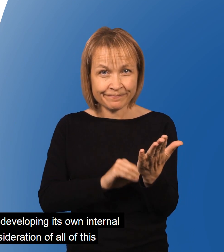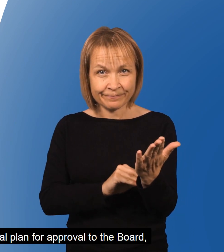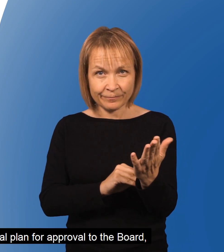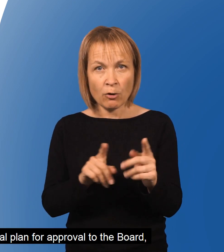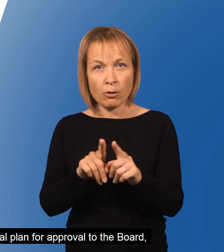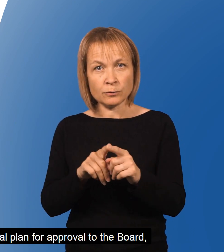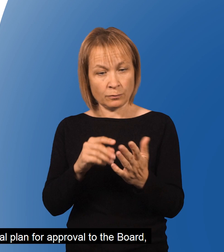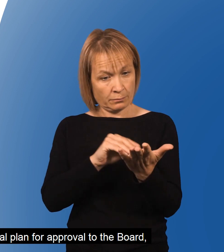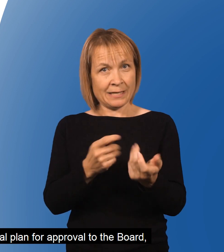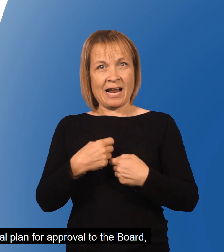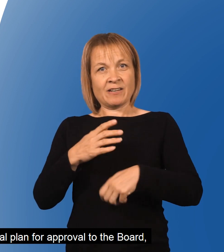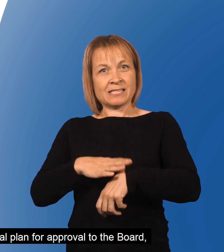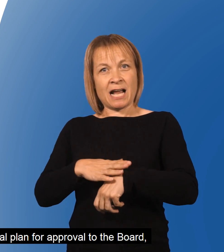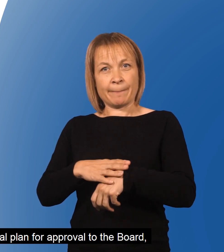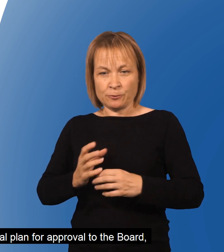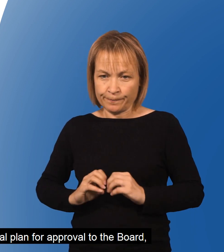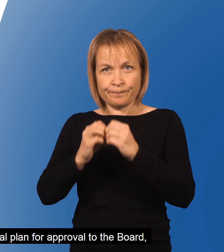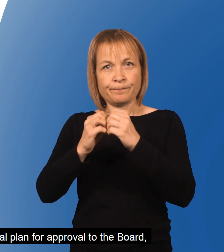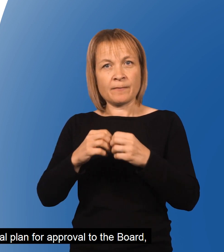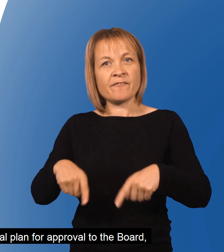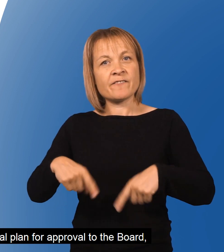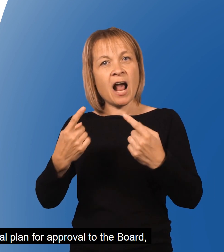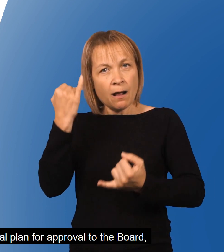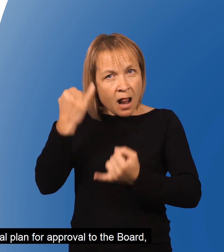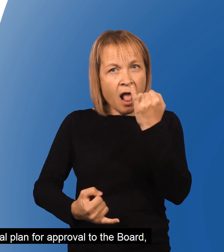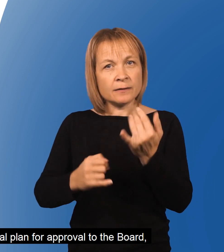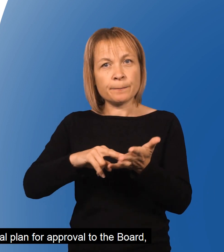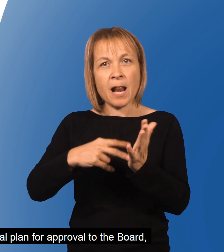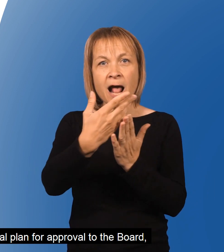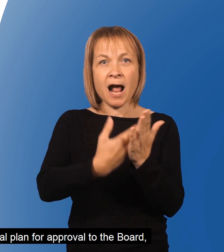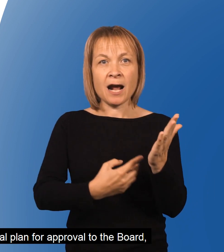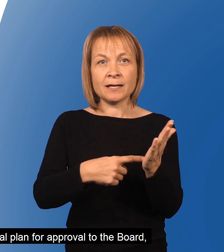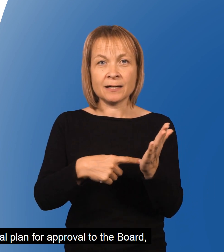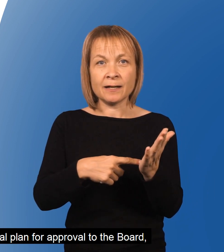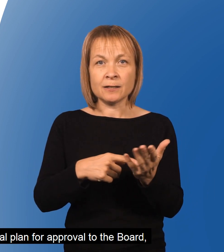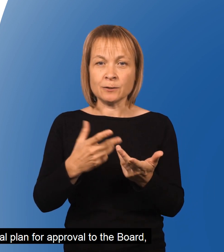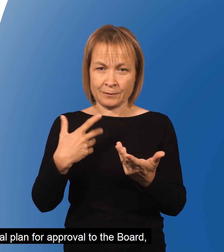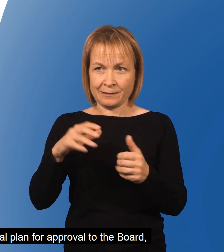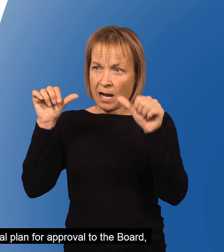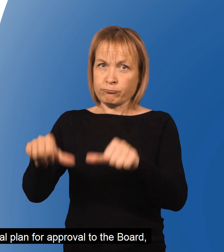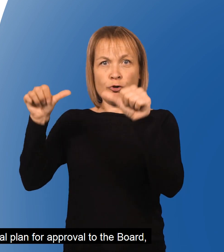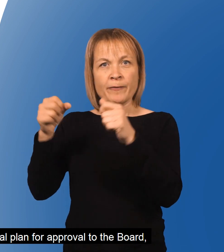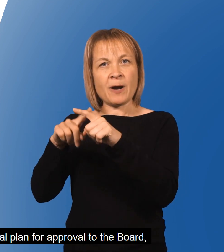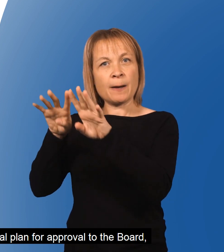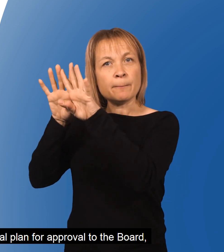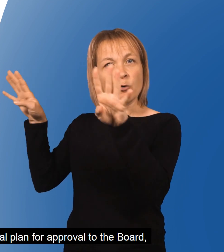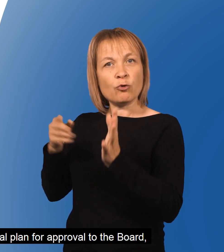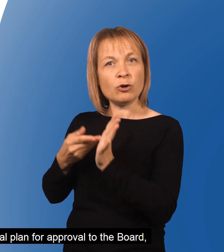this to be able to submit the final plan for approval to the board, which has to be published